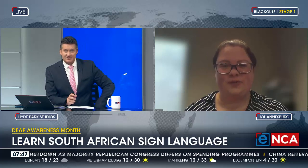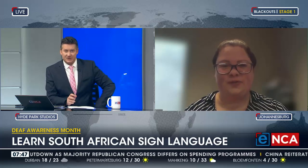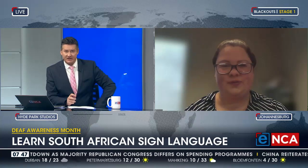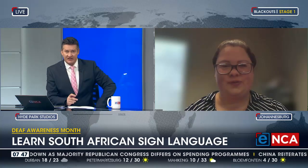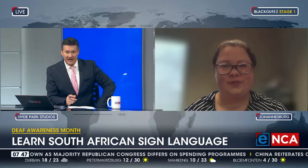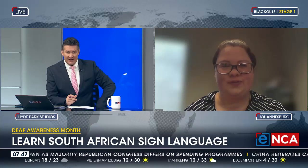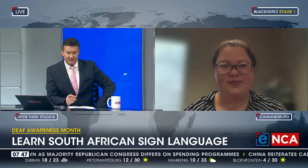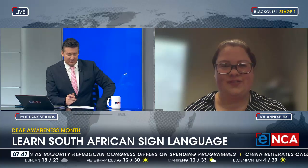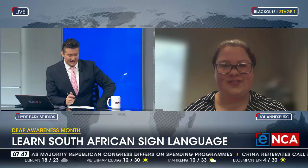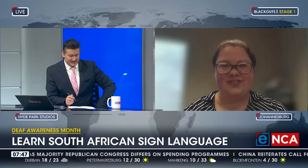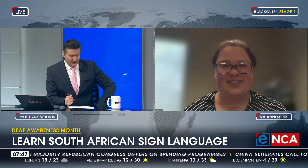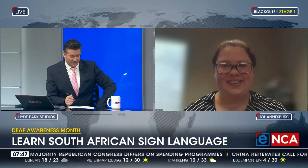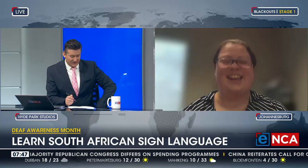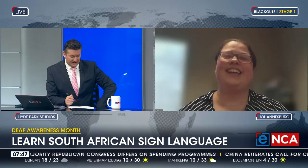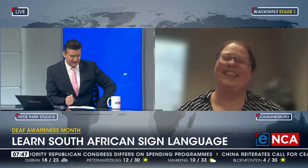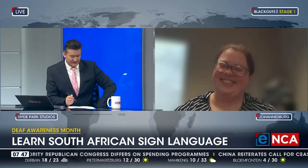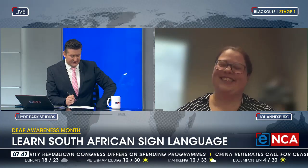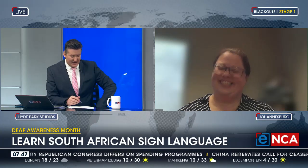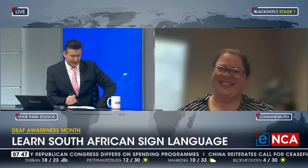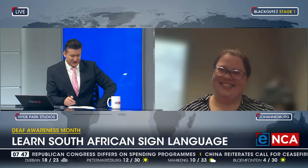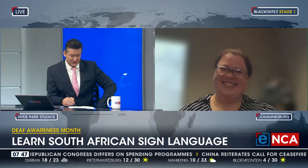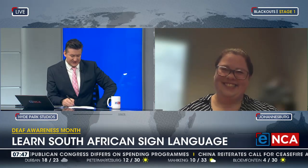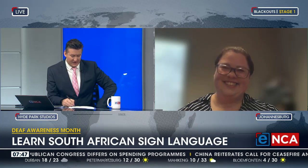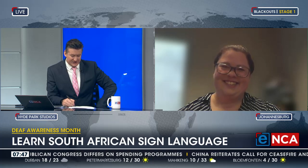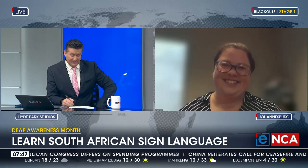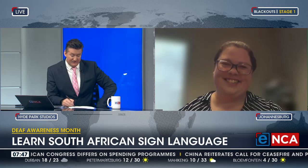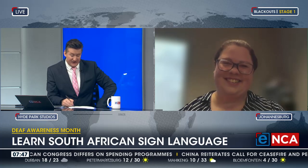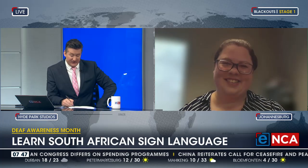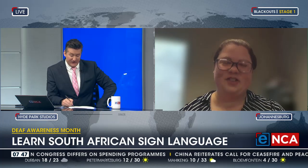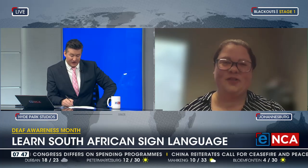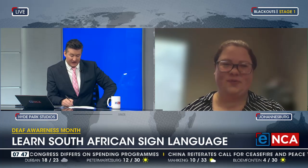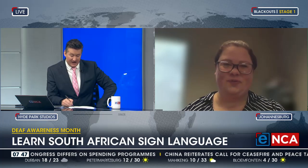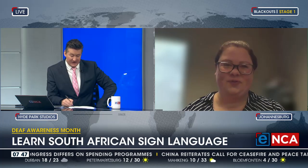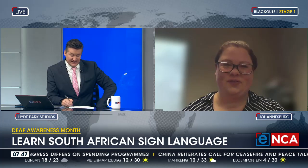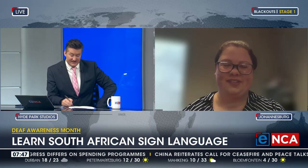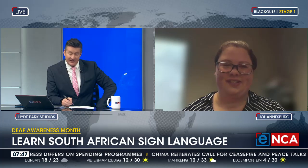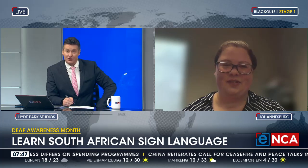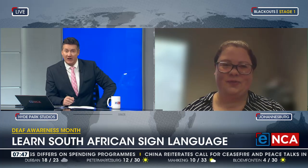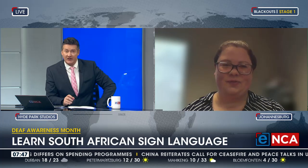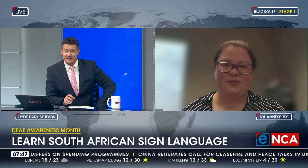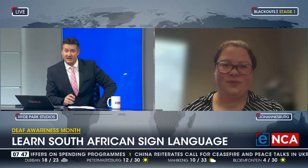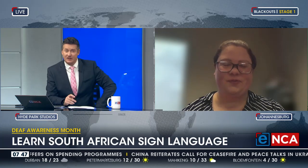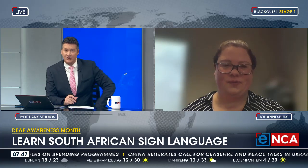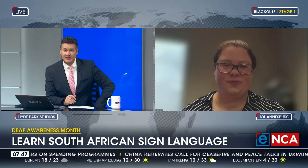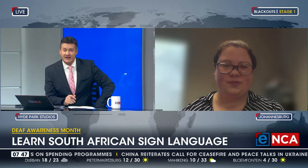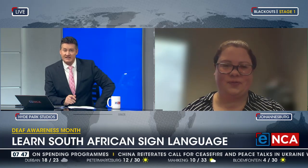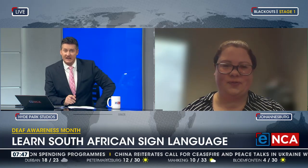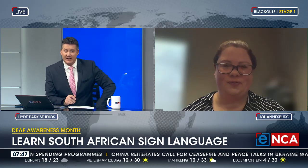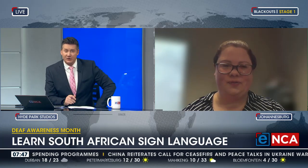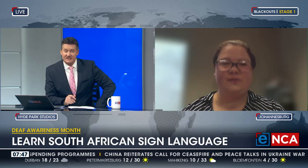We'll never be able to understand what we're doing. So Wits Language School is the way to go. Very, very quickly, I want to say thank you, but I want to say thank you in sign language.